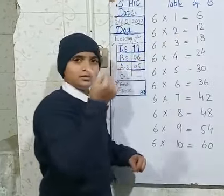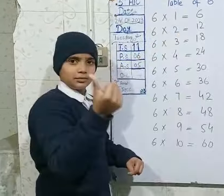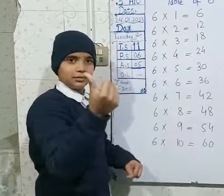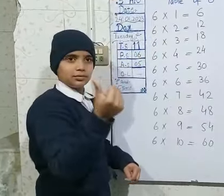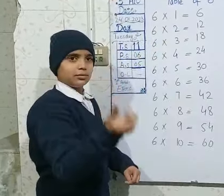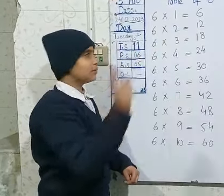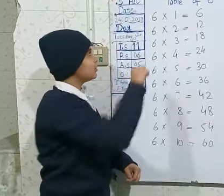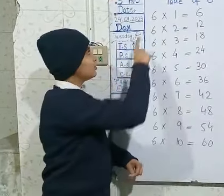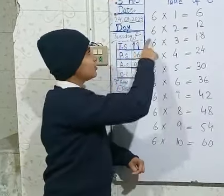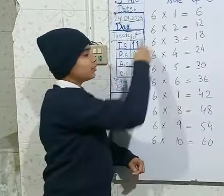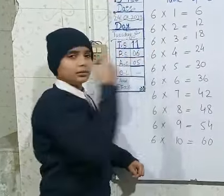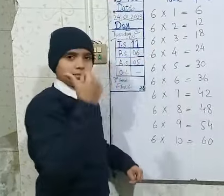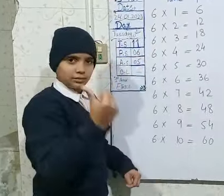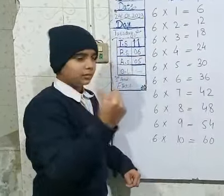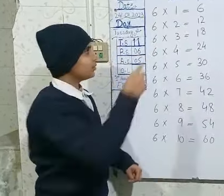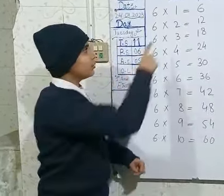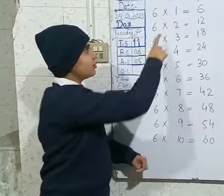6. 6